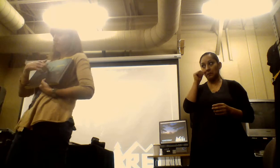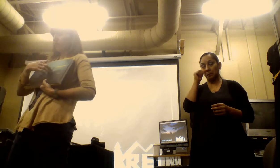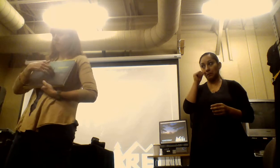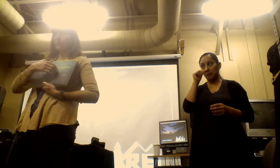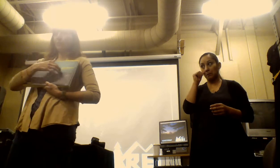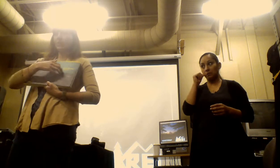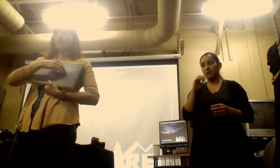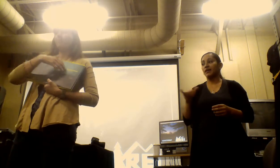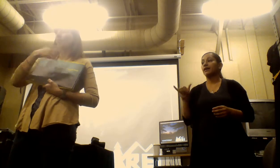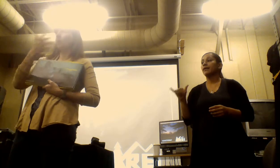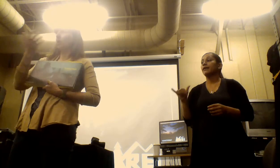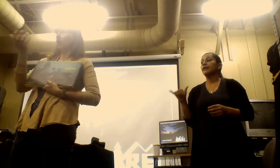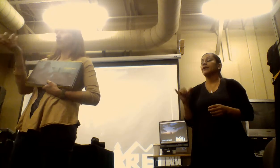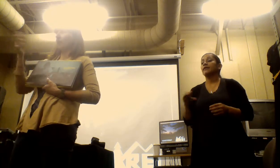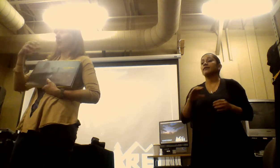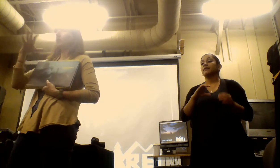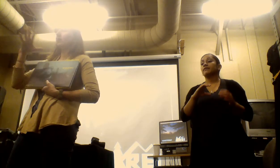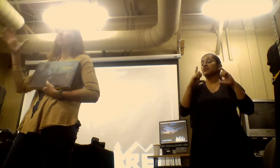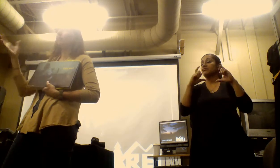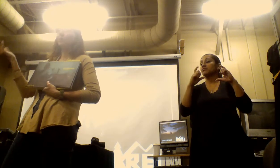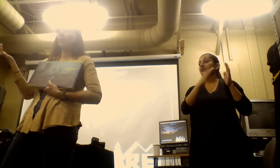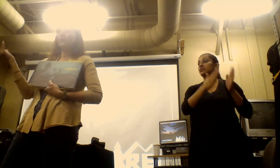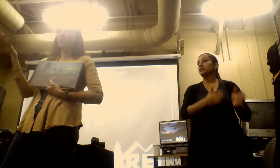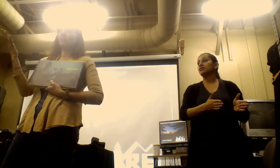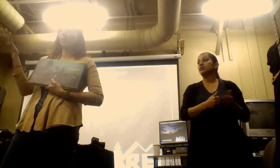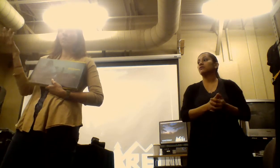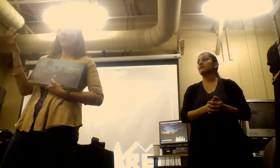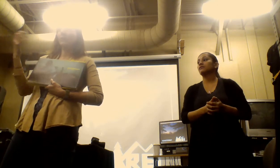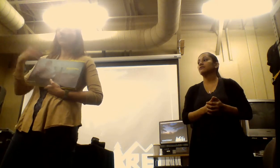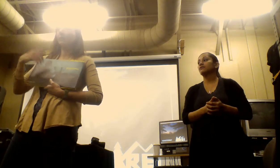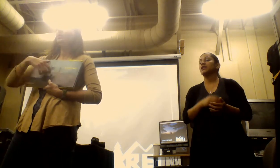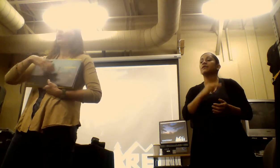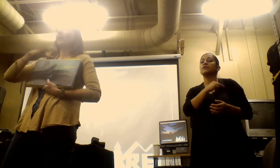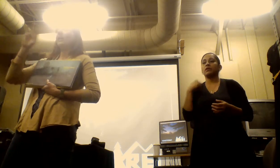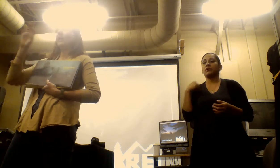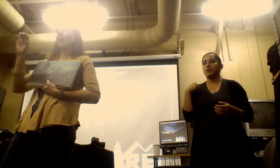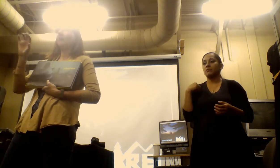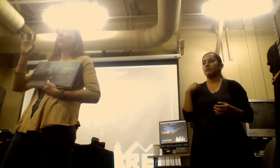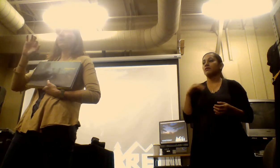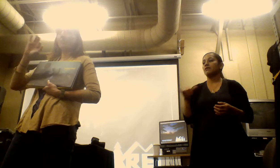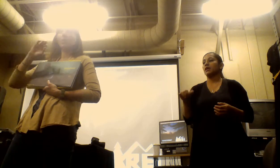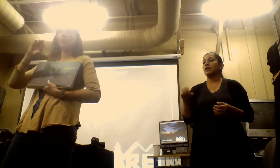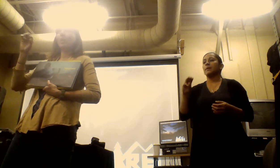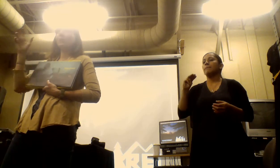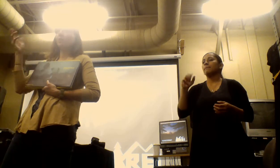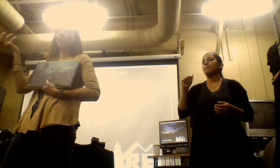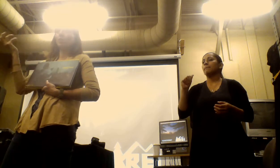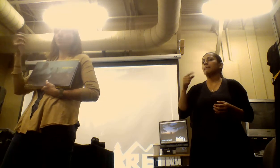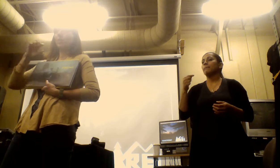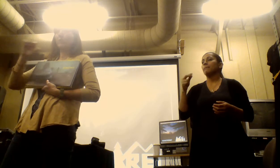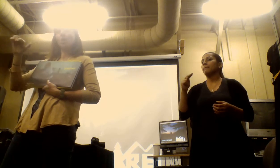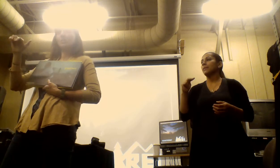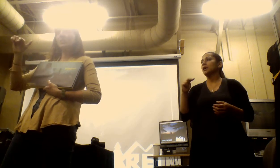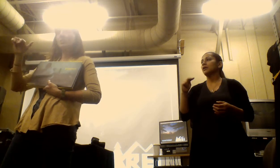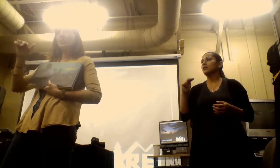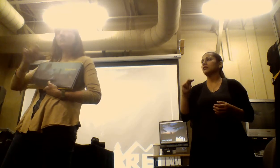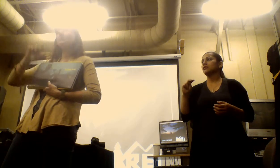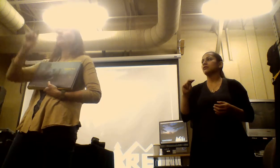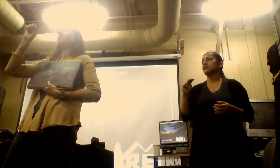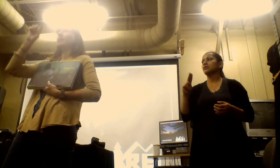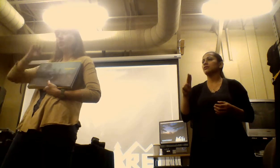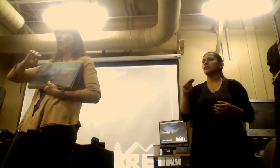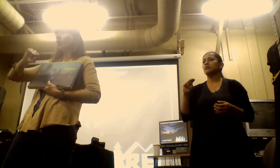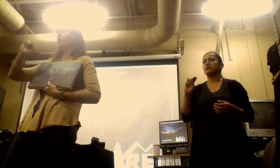this photographer is a member of that collective called Magnum, and they have a thing online called like contact